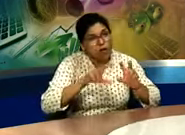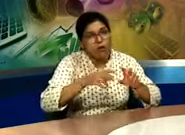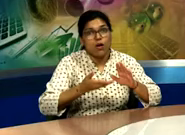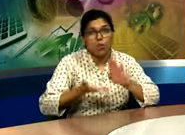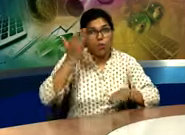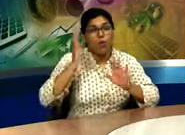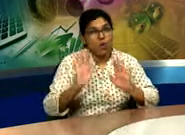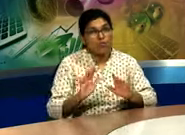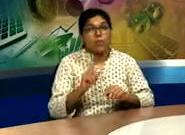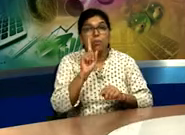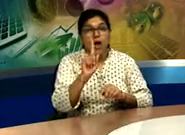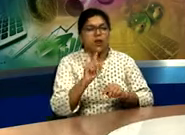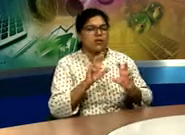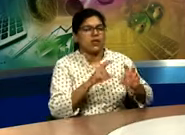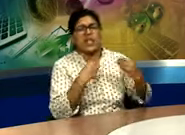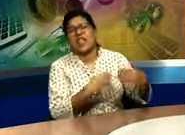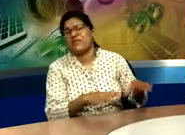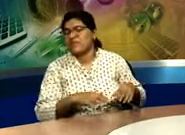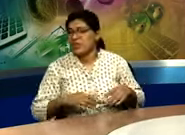But she could not neglect the trees.